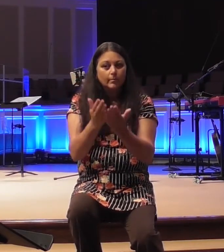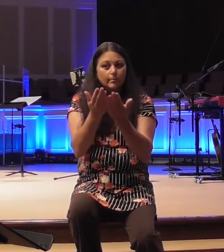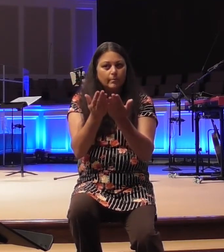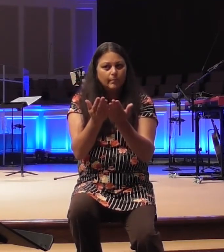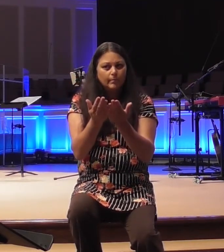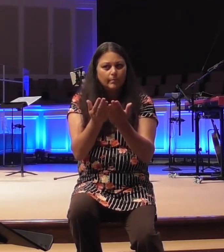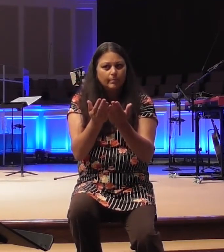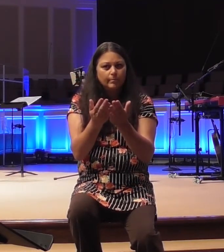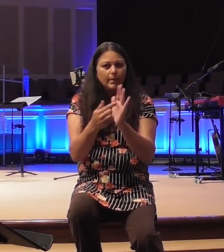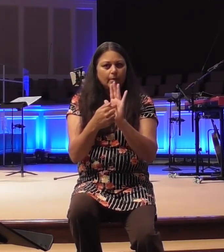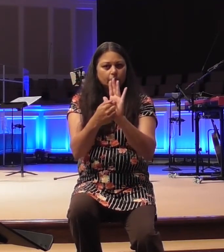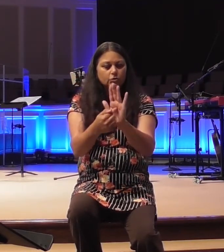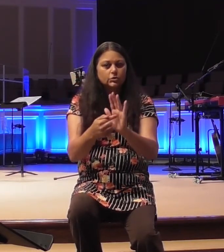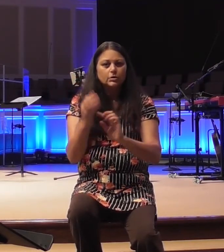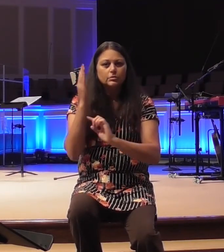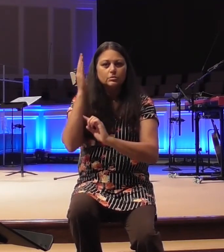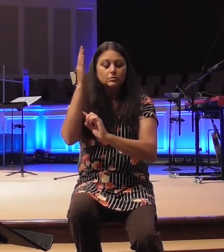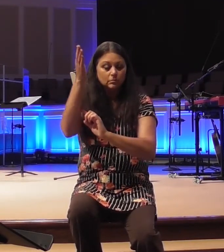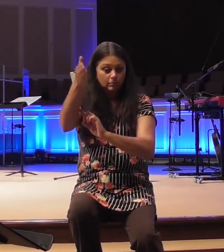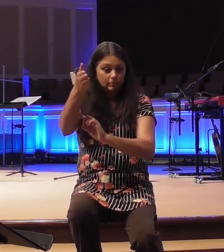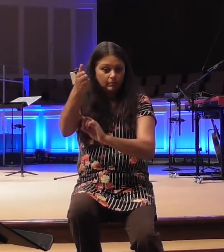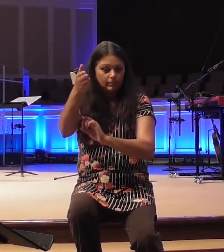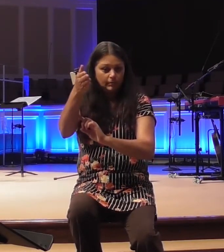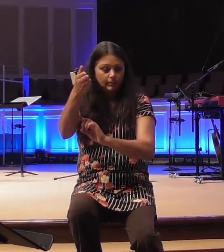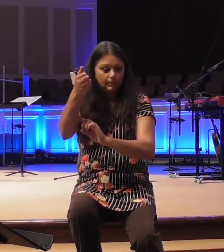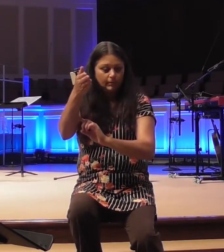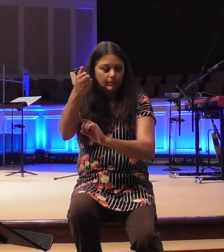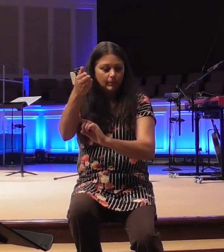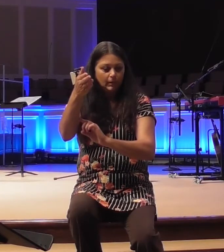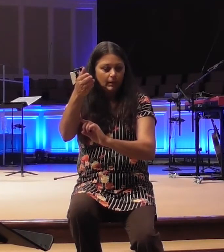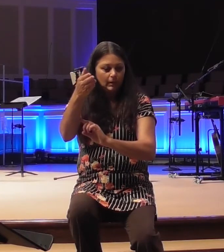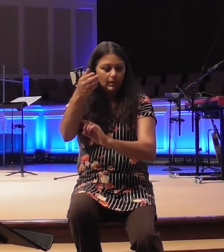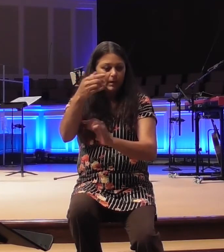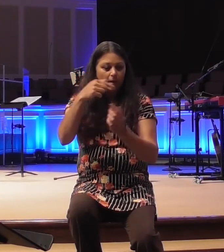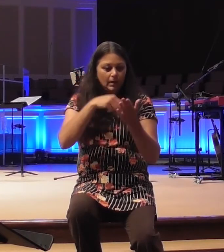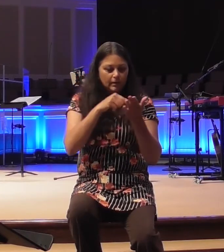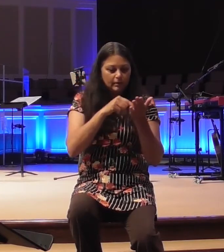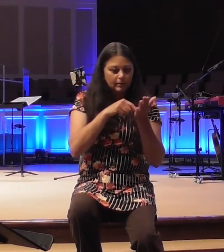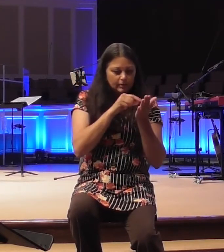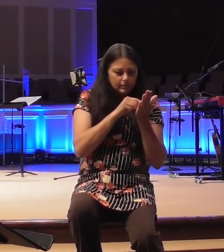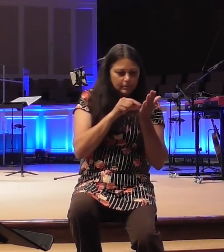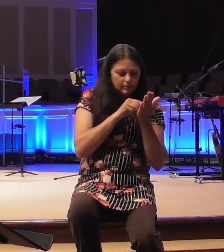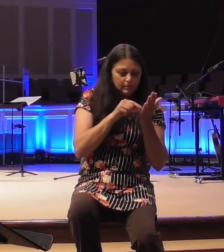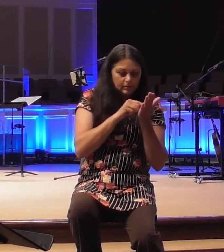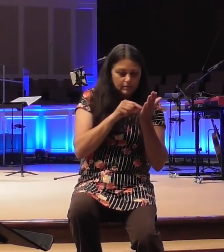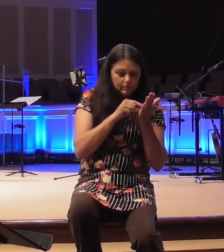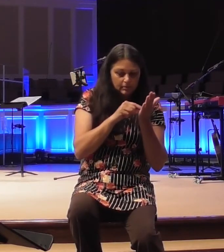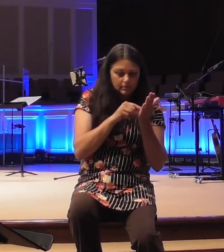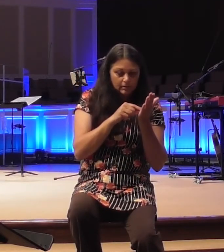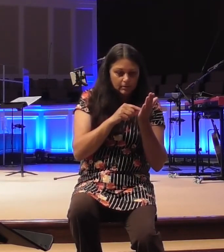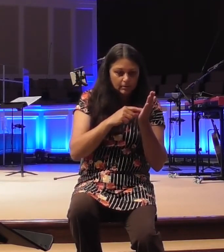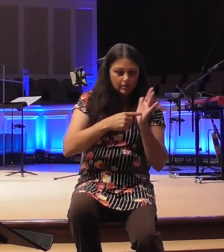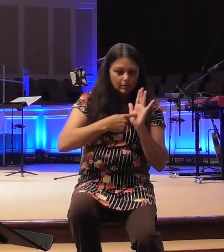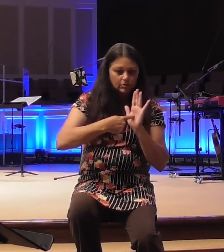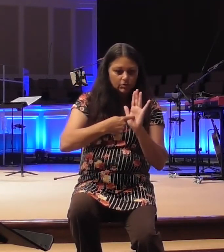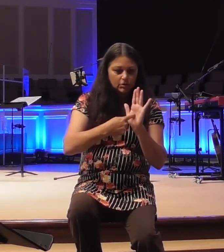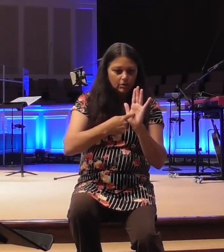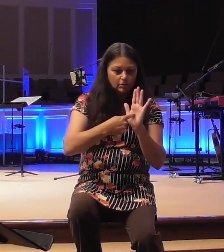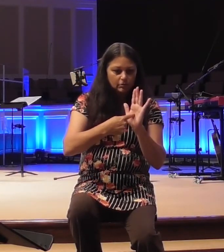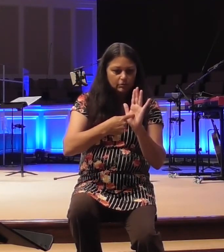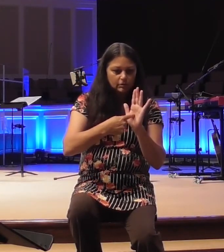ends? There's an uncertain sound produced by those with a selective